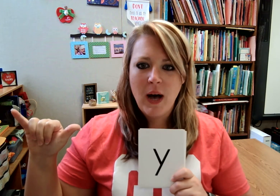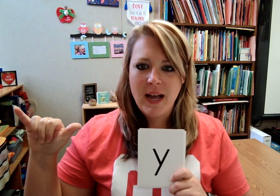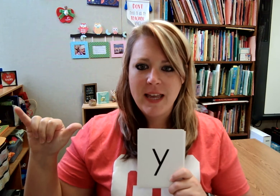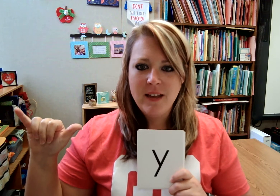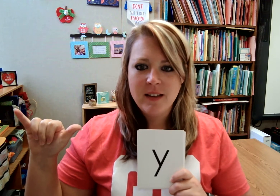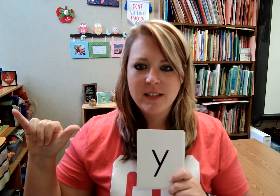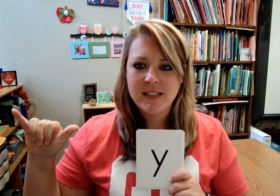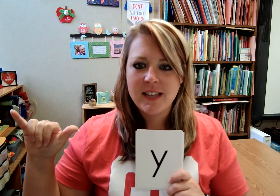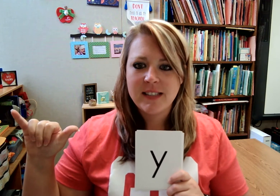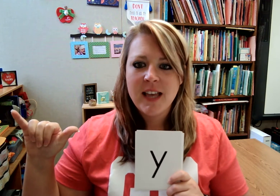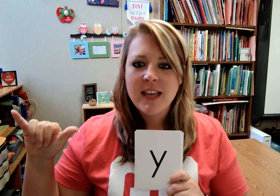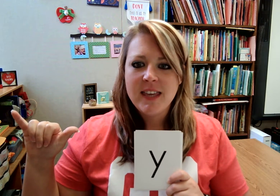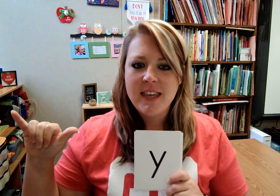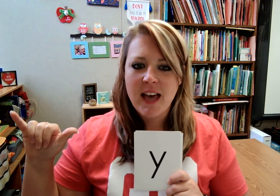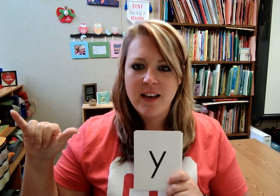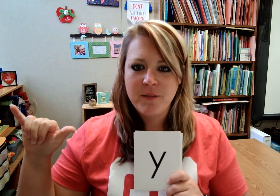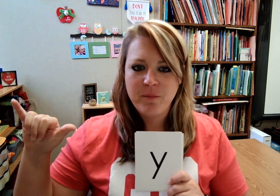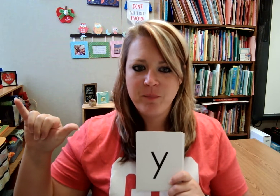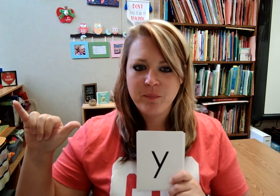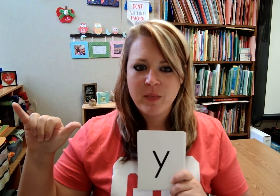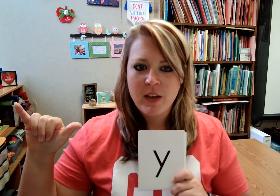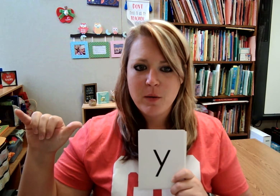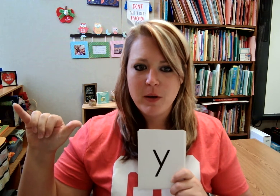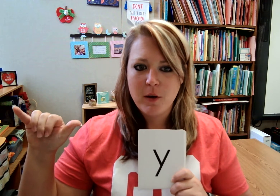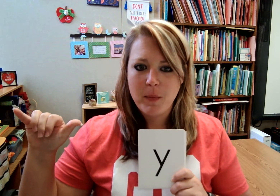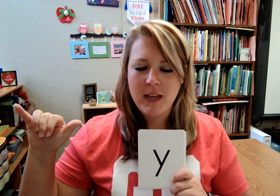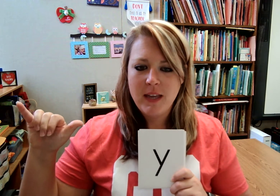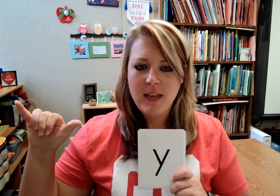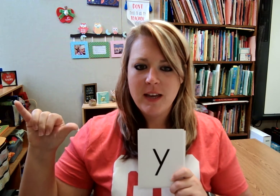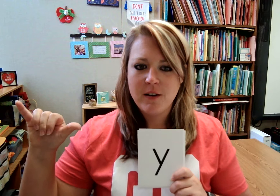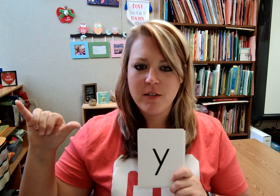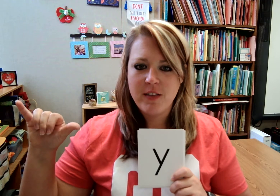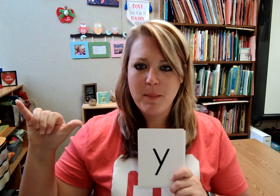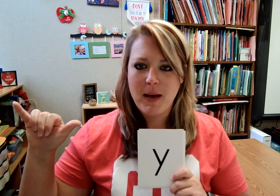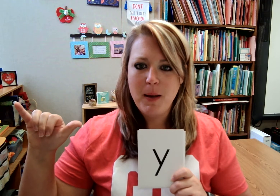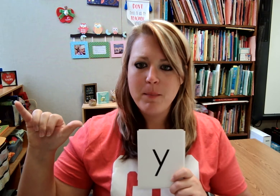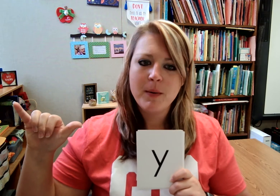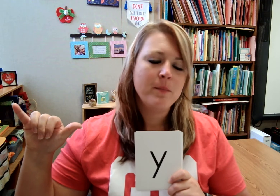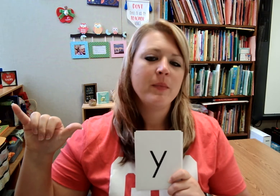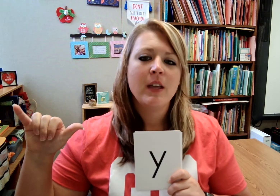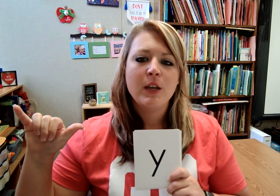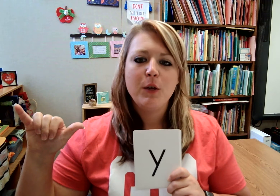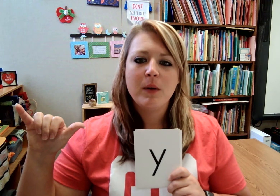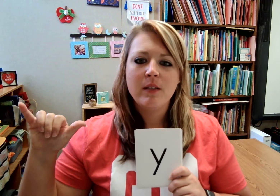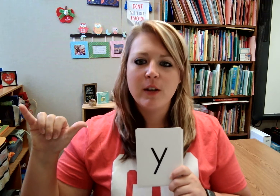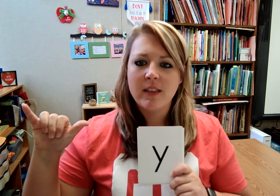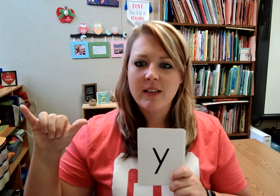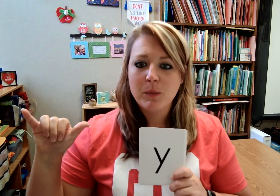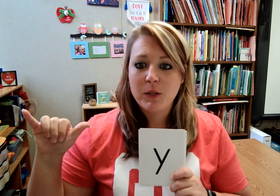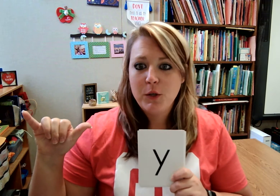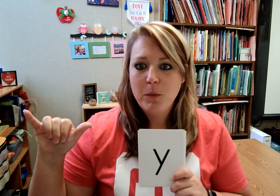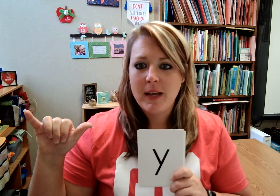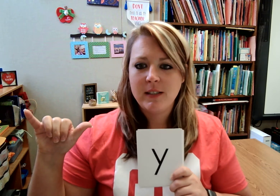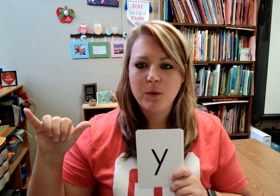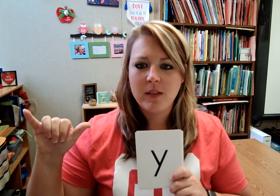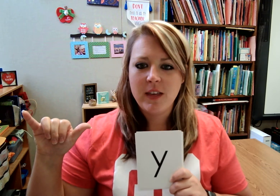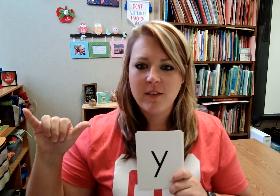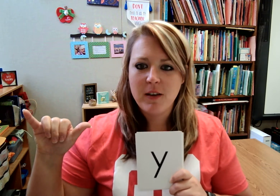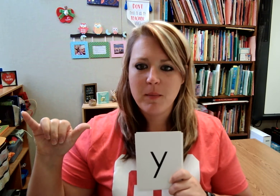Y says ya. Put your pinky and your thumb up. You can look at this one 2 ways. You could think of him like